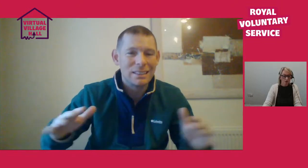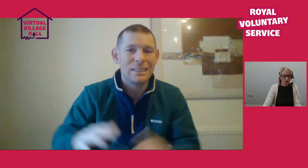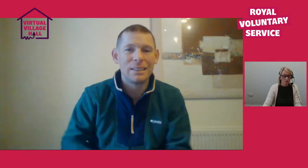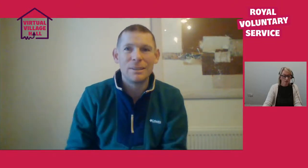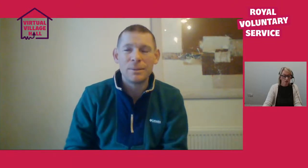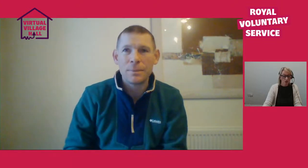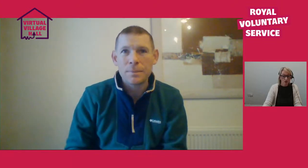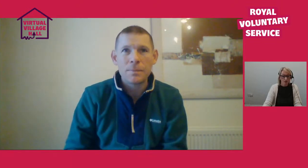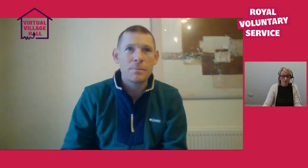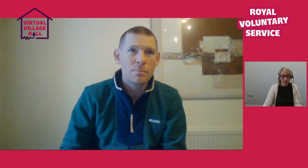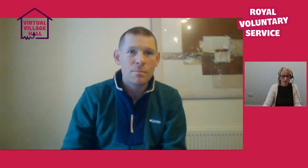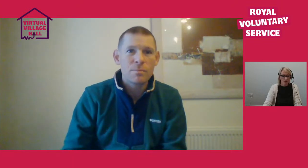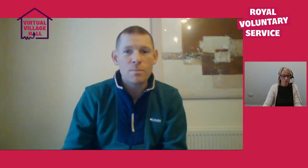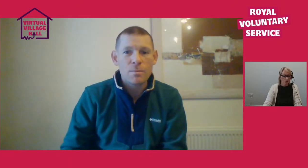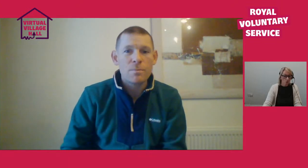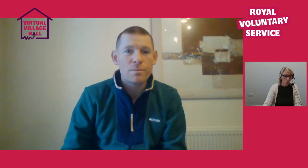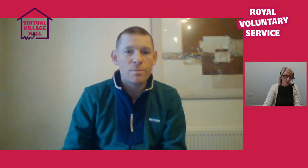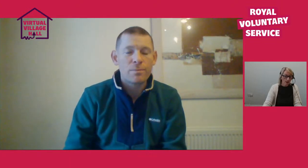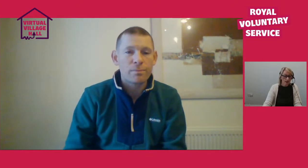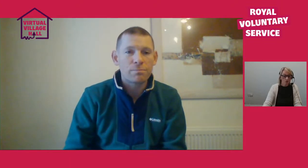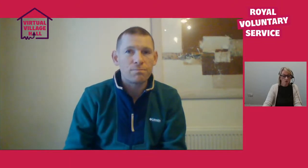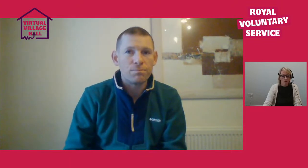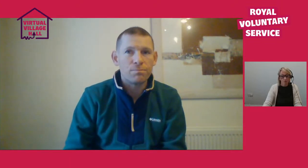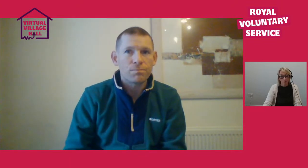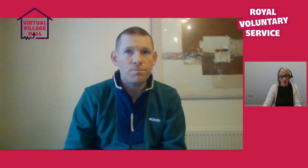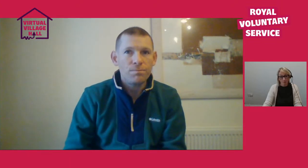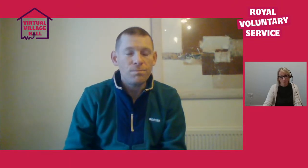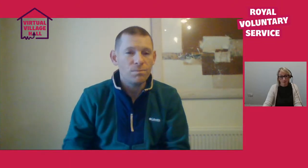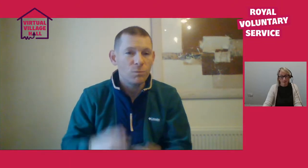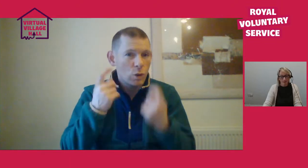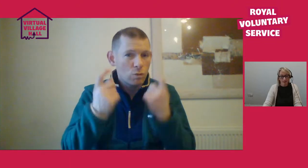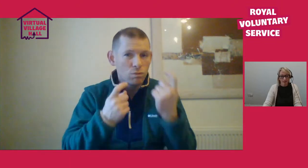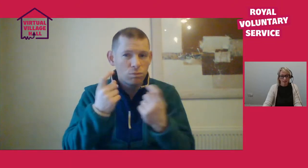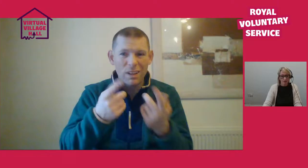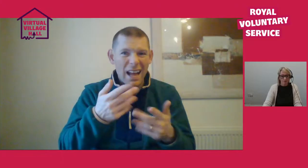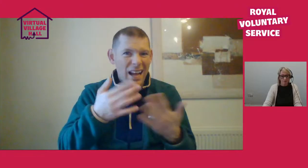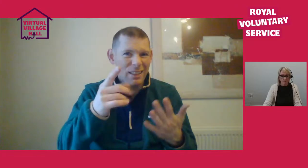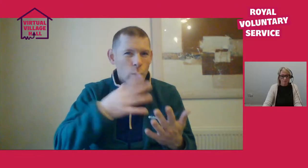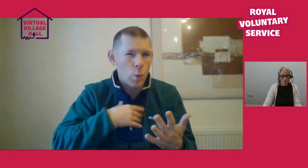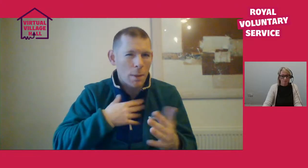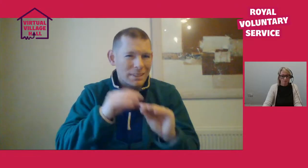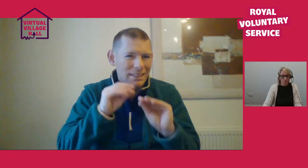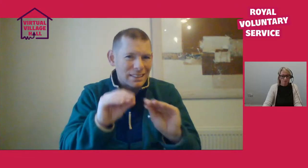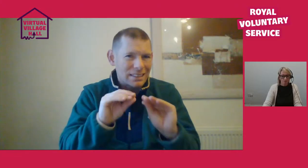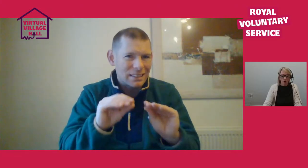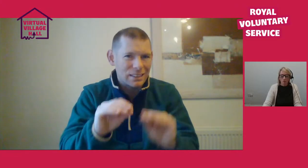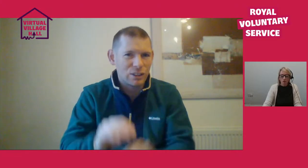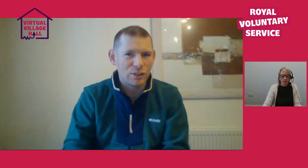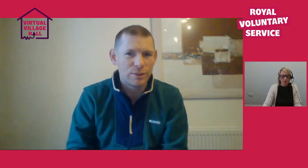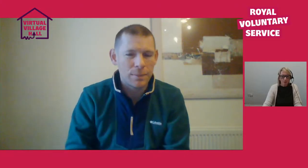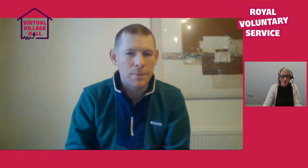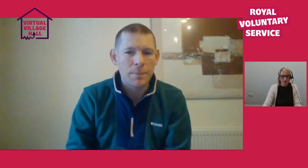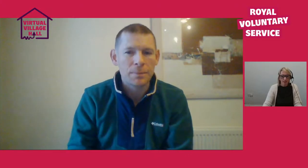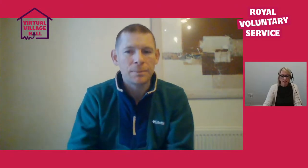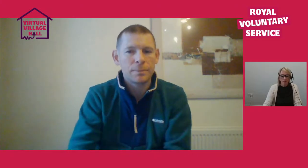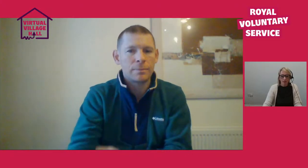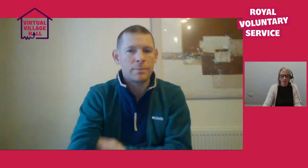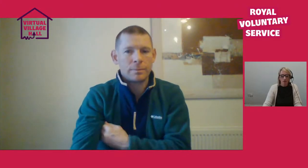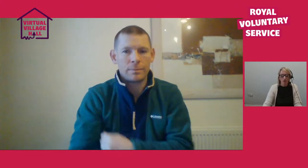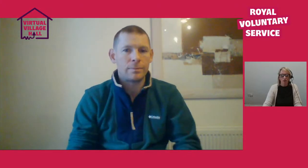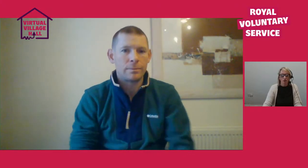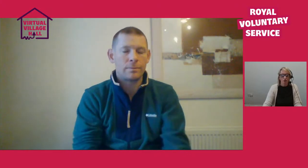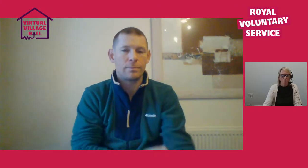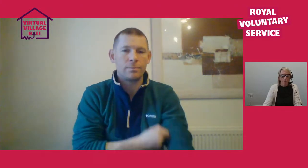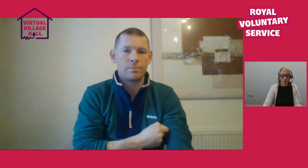that will be relevant to outside when you're walking or perhaps by the sea. Or if there's any specific signs,